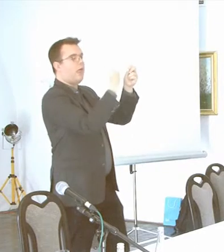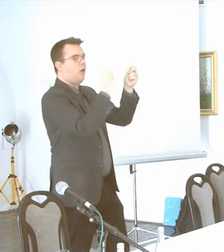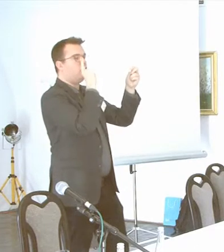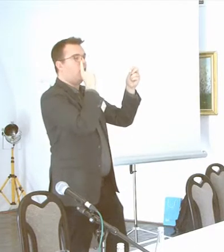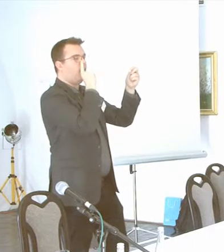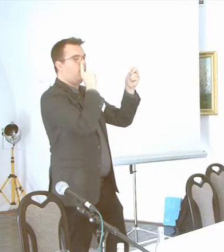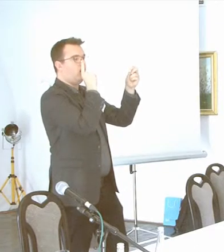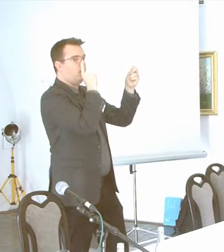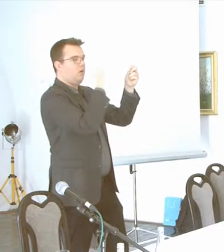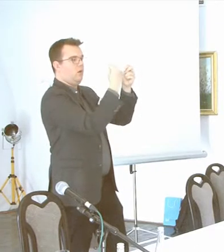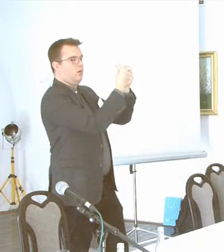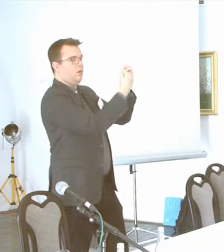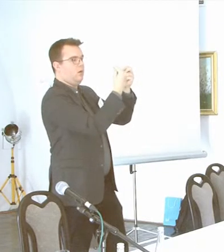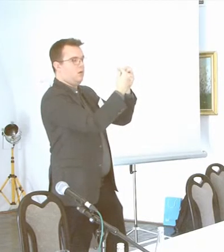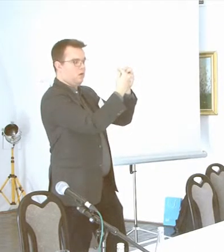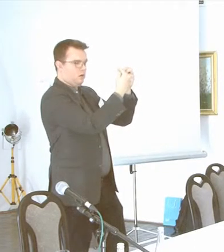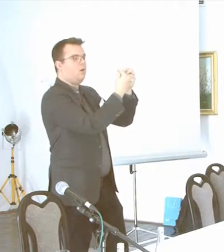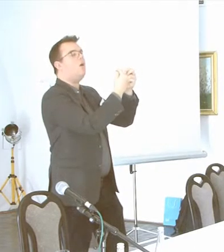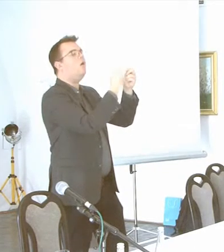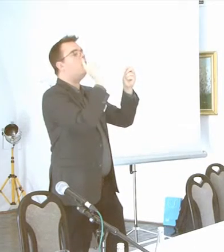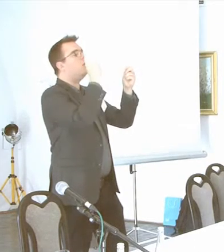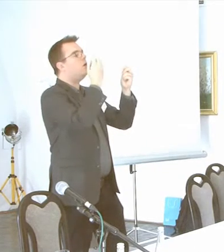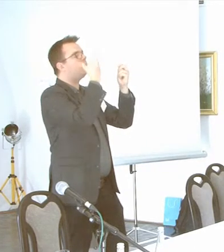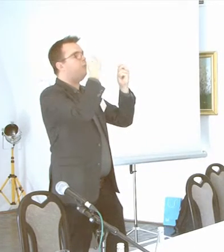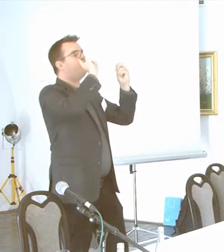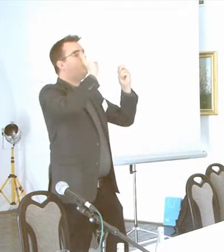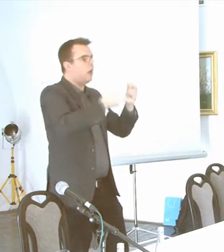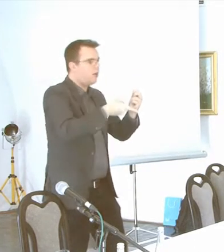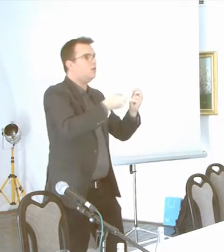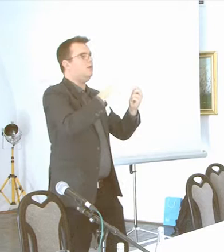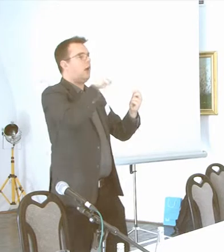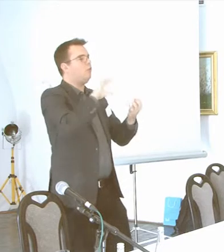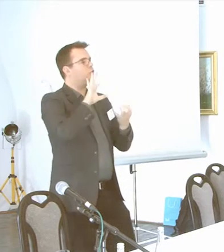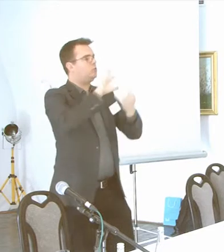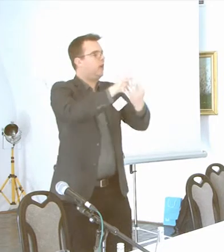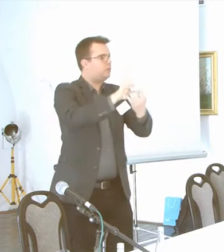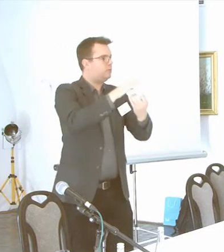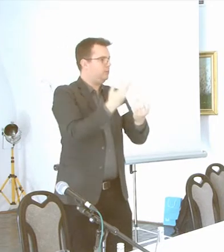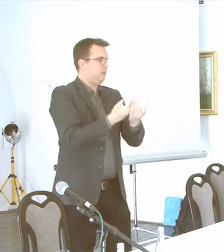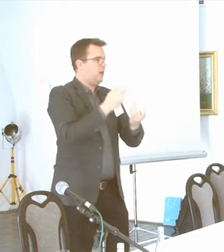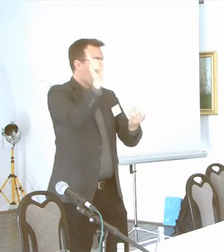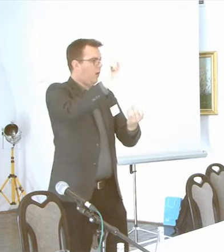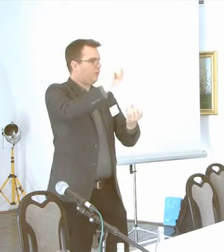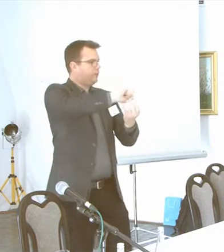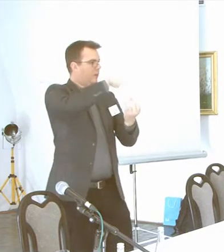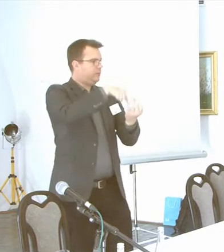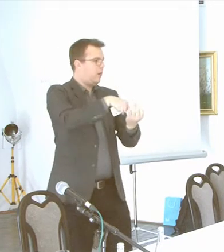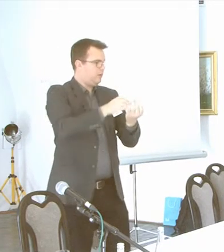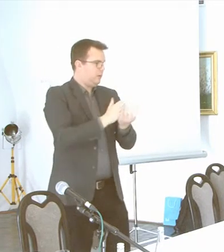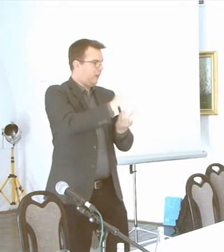written down a number and also which information, how to get in contact with the emergency